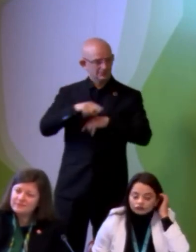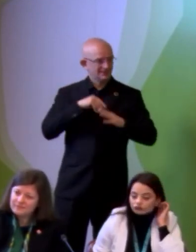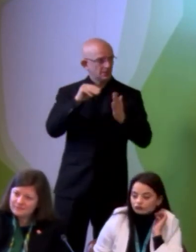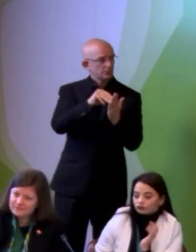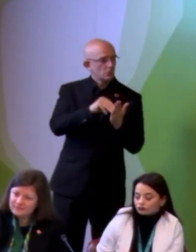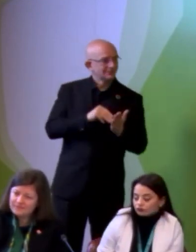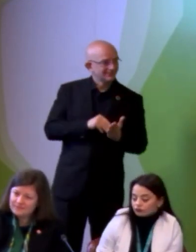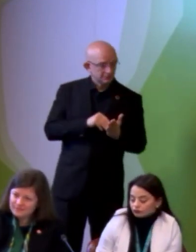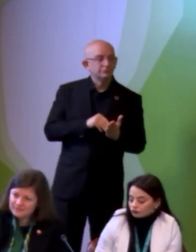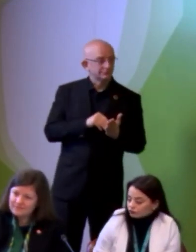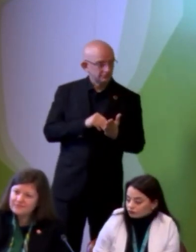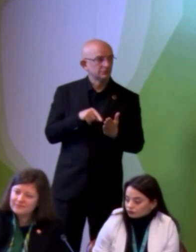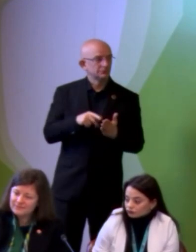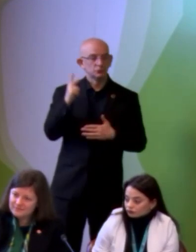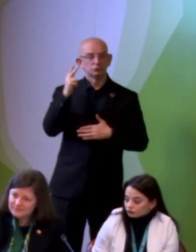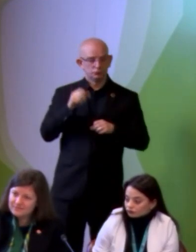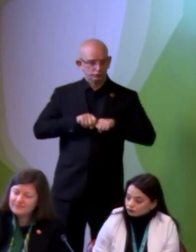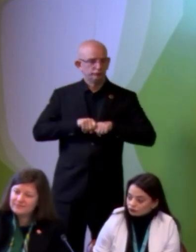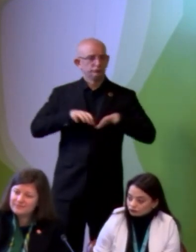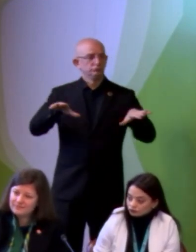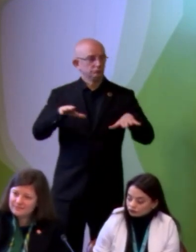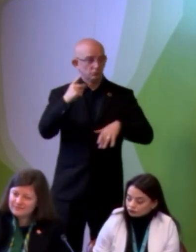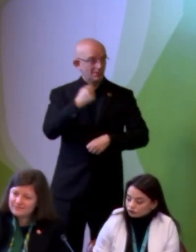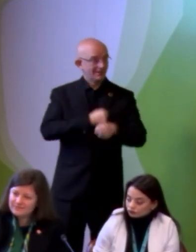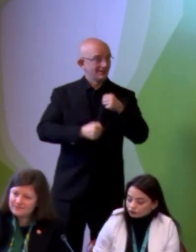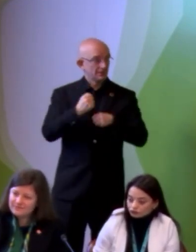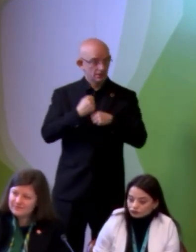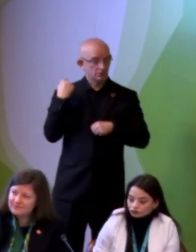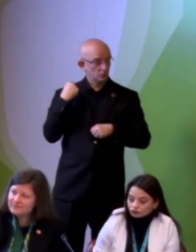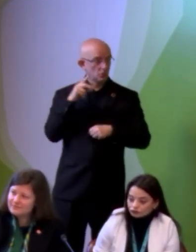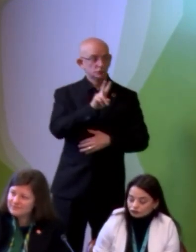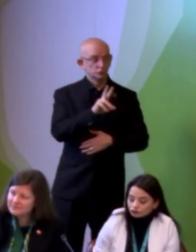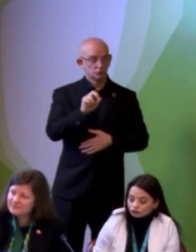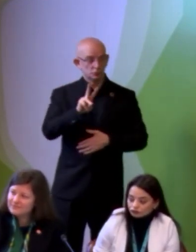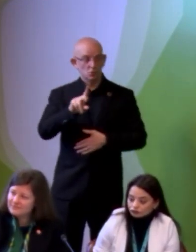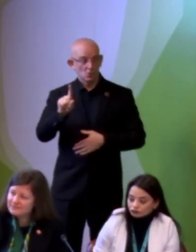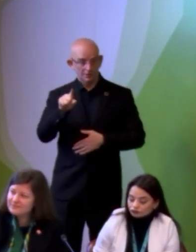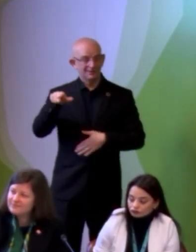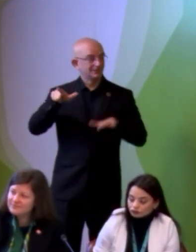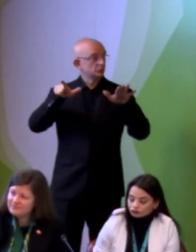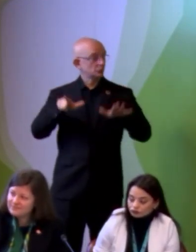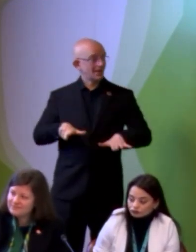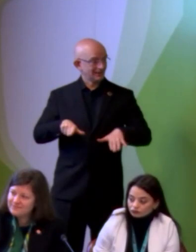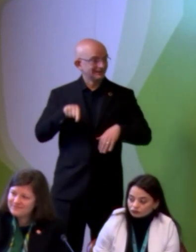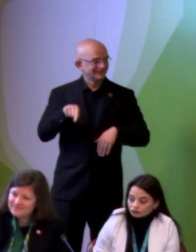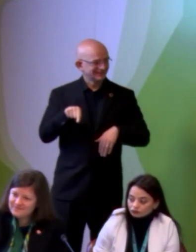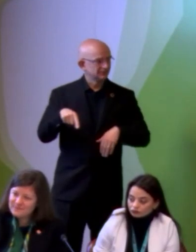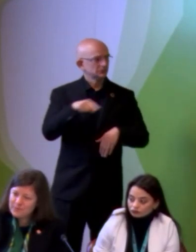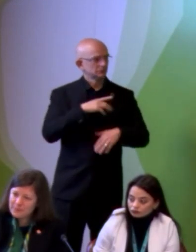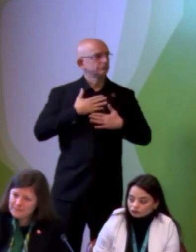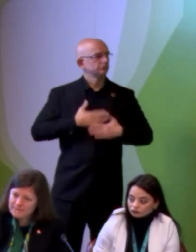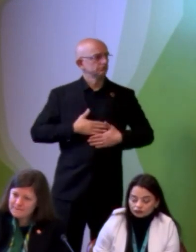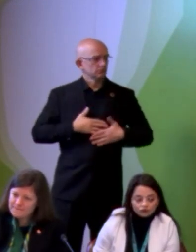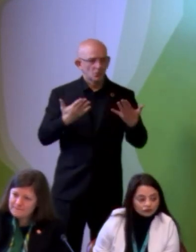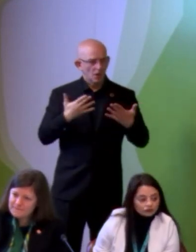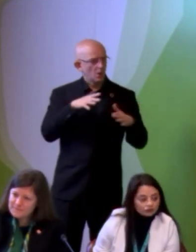in 2021, July. And now together with Light for the World and other partners, we are trying to